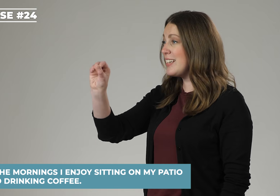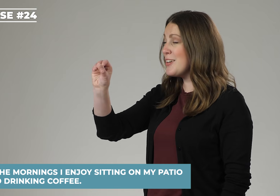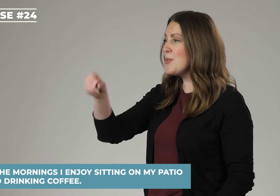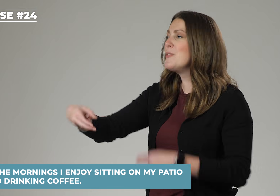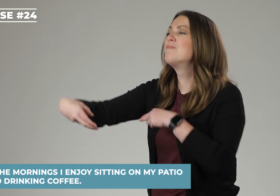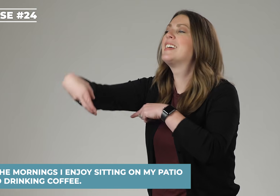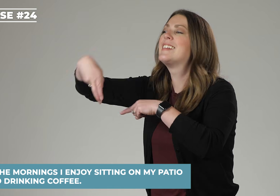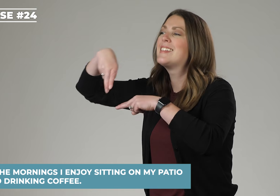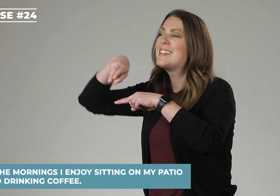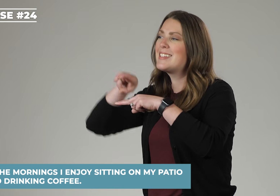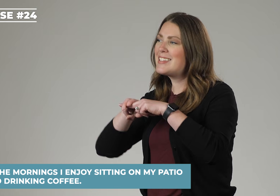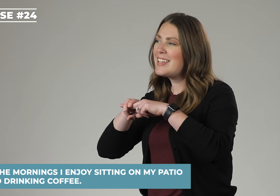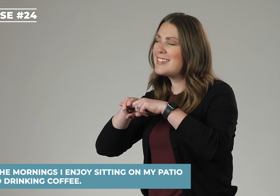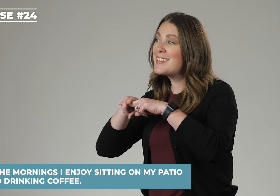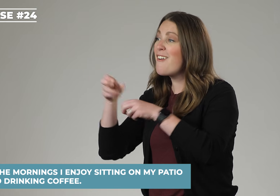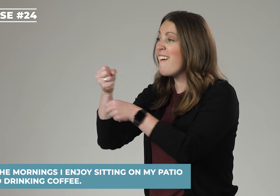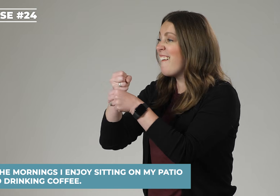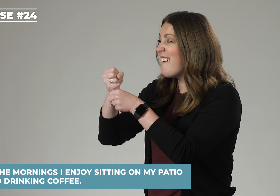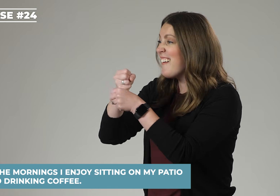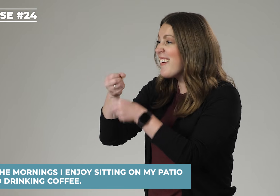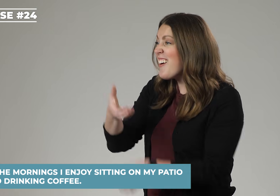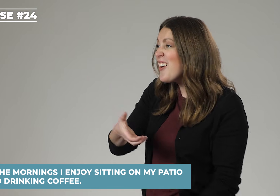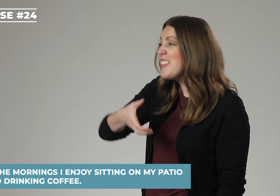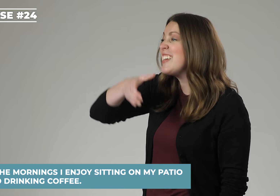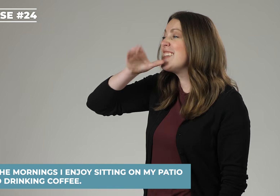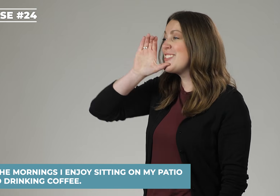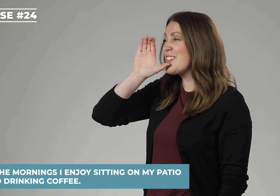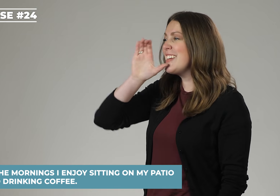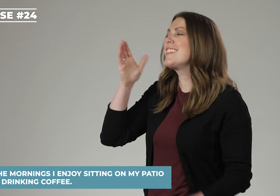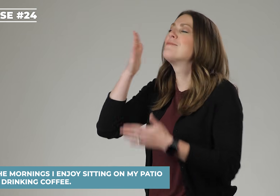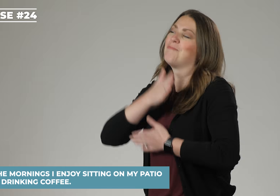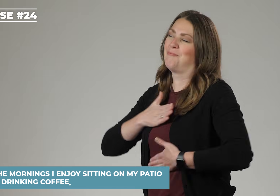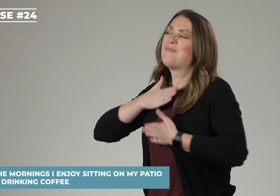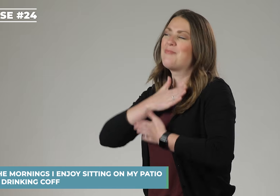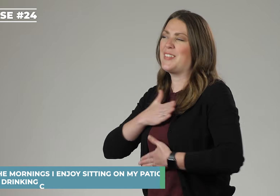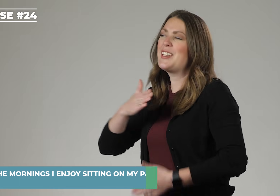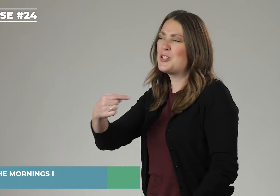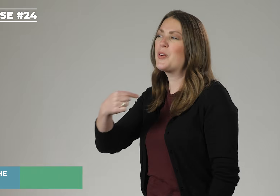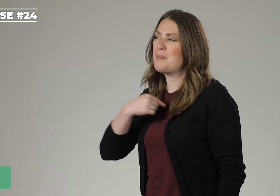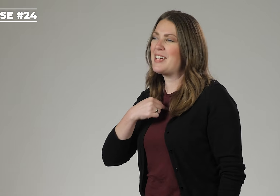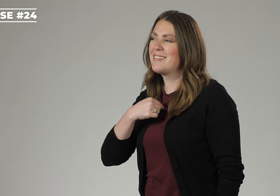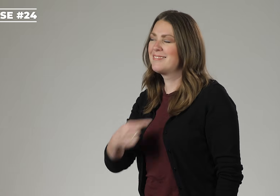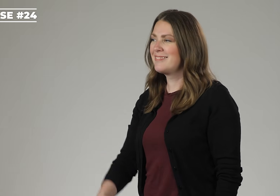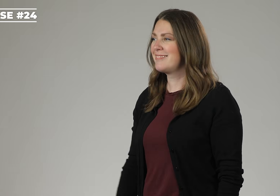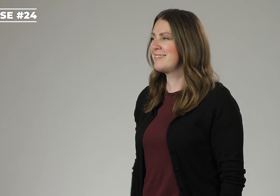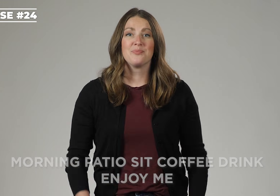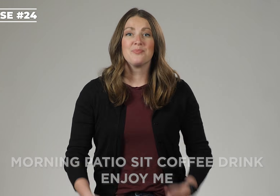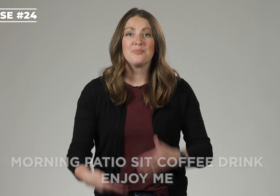patio, sit, coffee, drink, enjoy me.